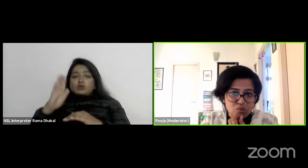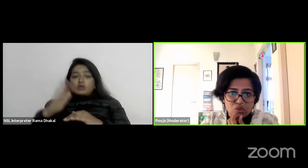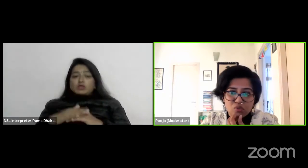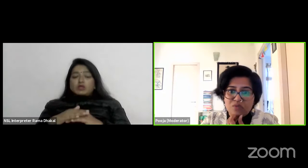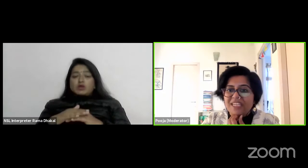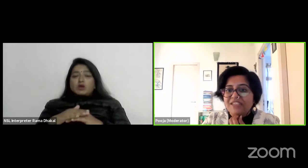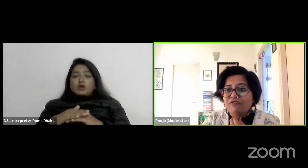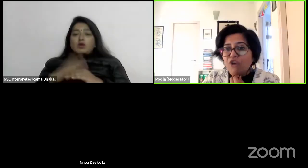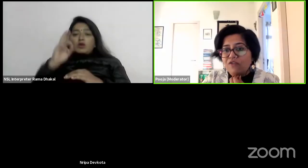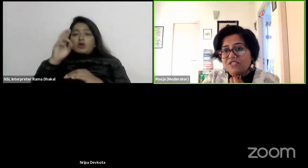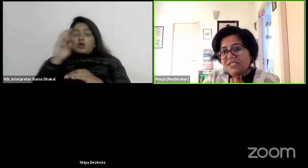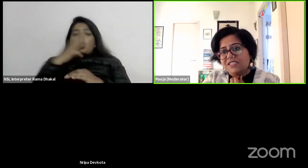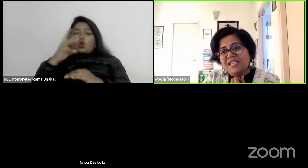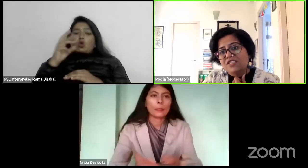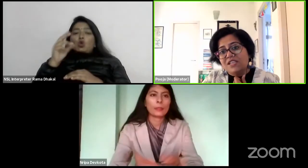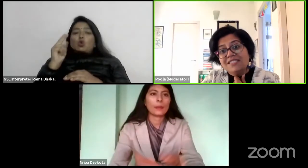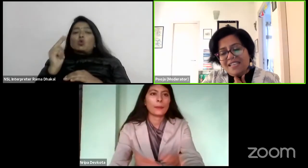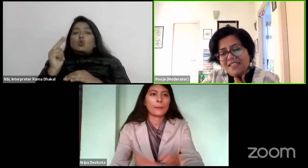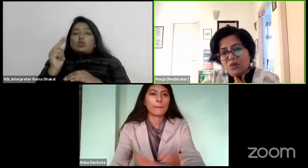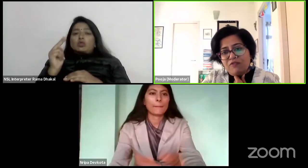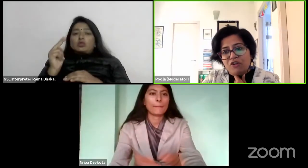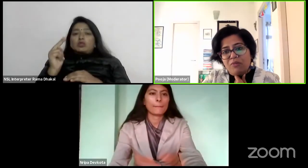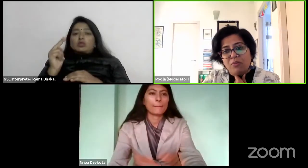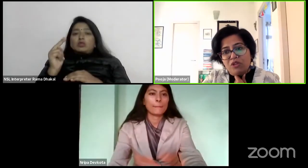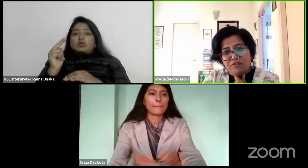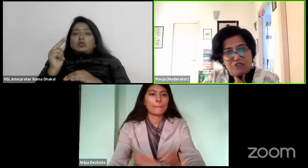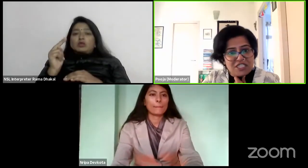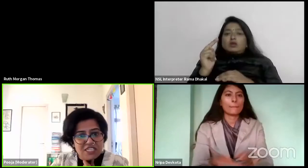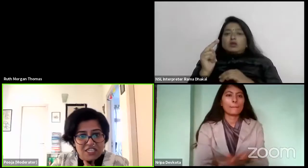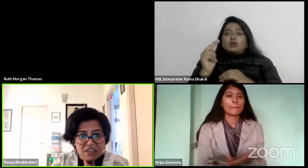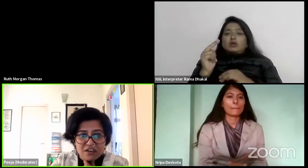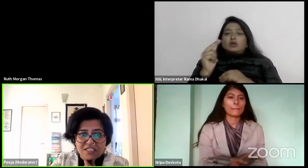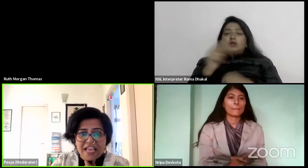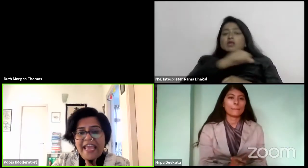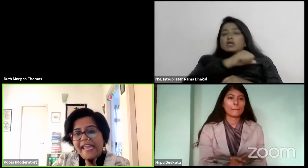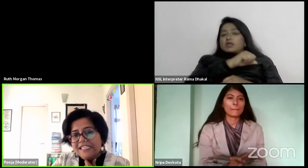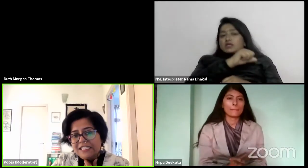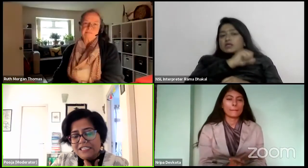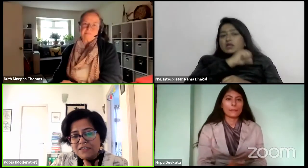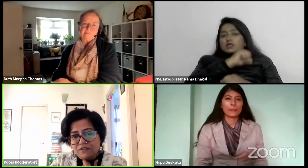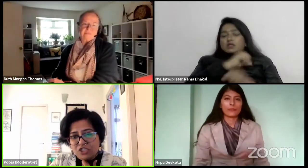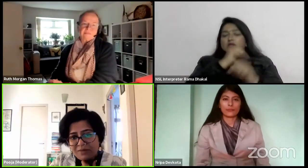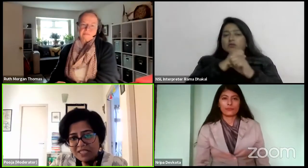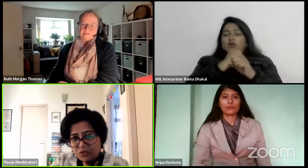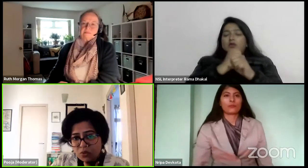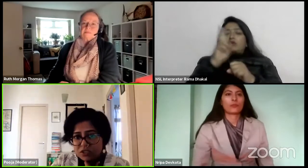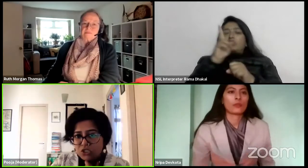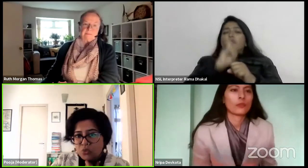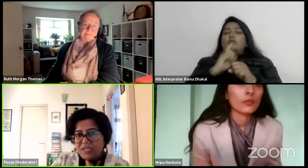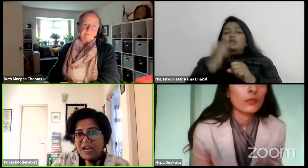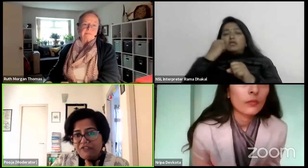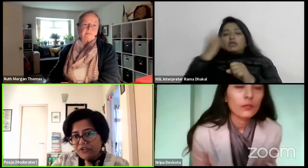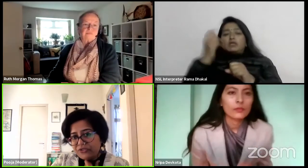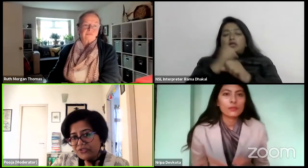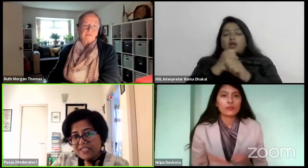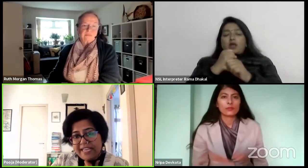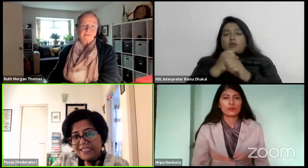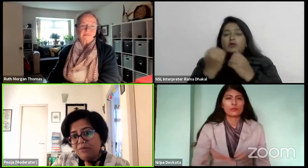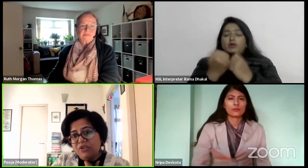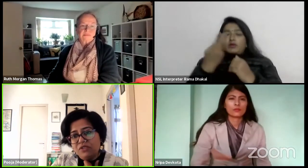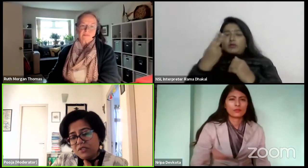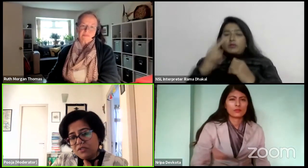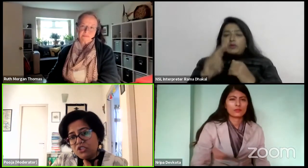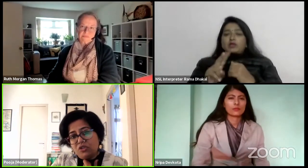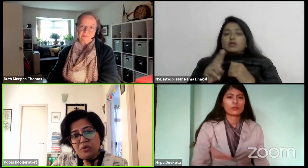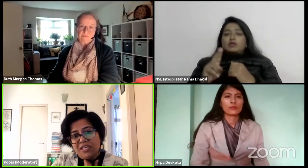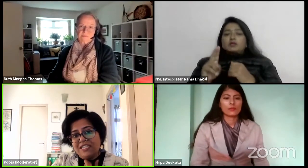is Ruth, who's been involved in the sex work for more than 40 years, 8 years as full-time sex worker, 2.5 years as an